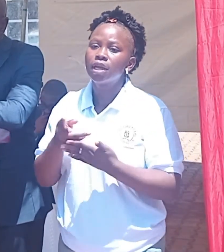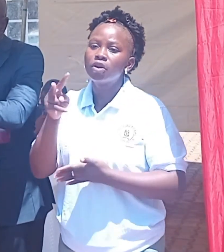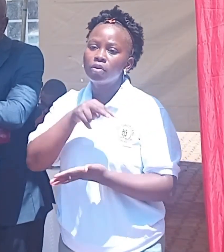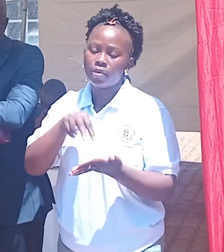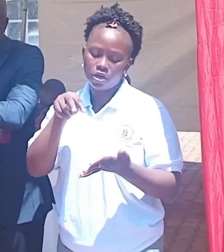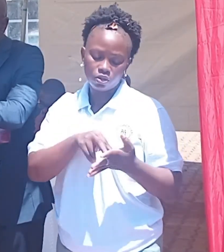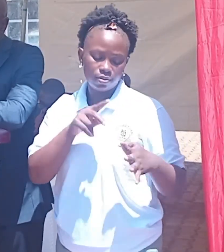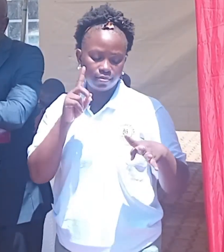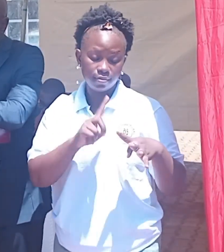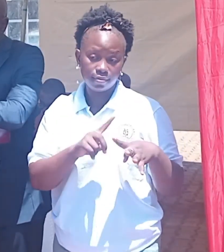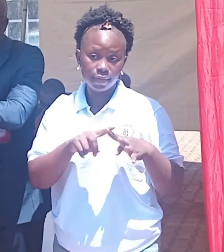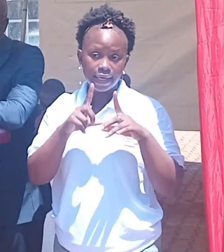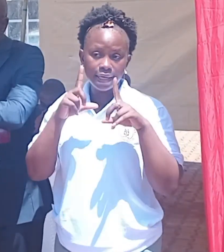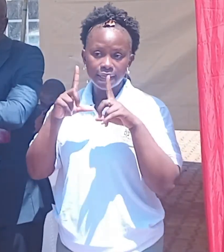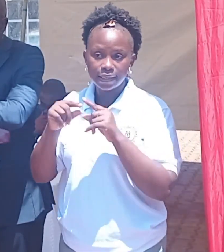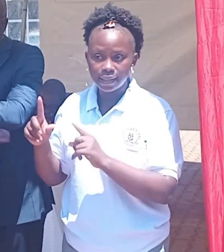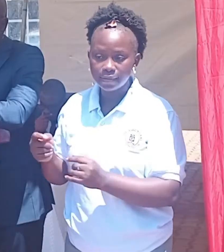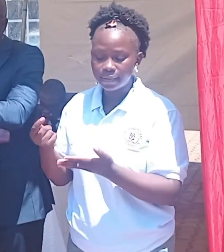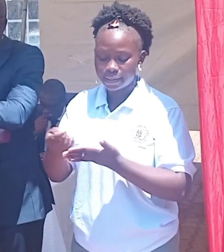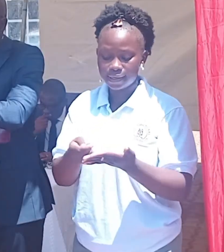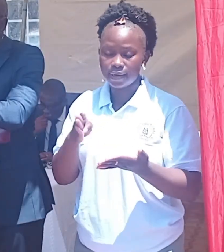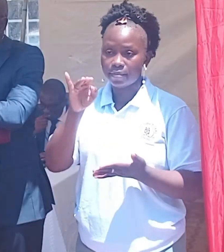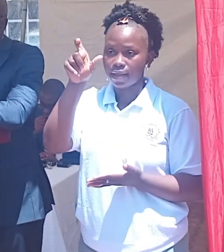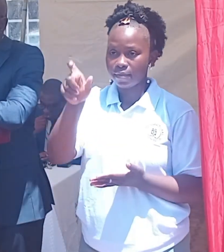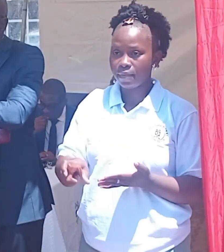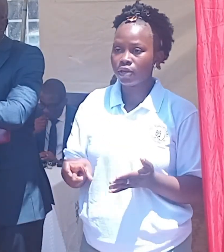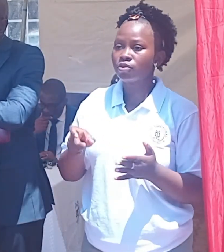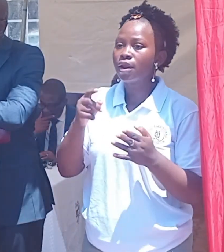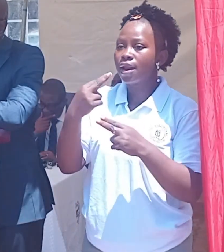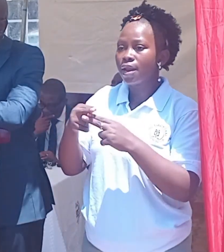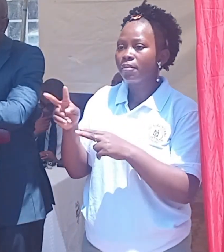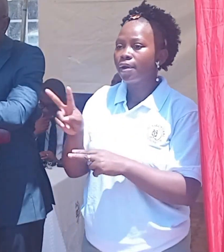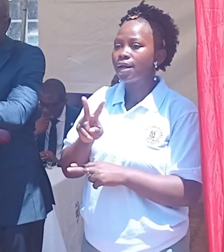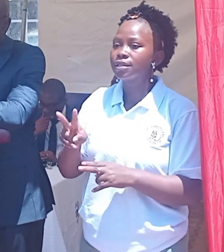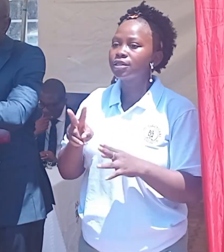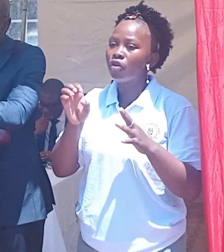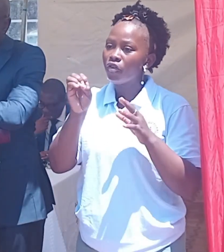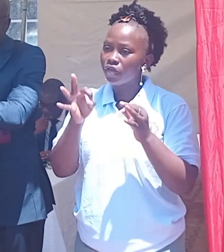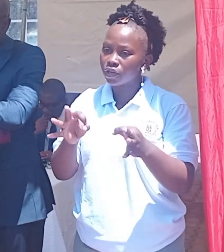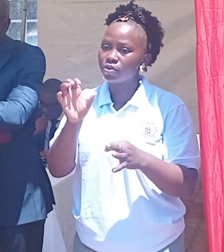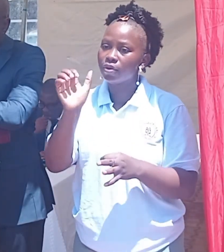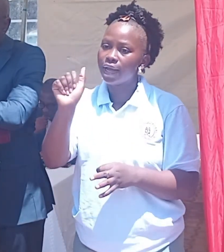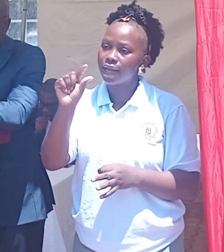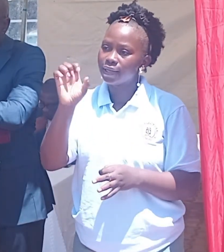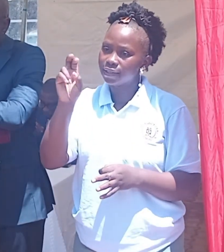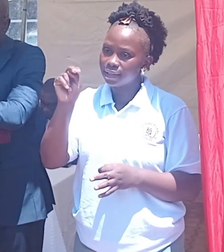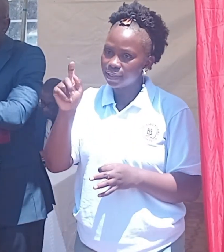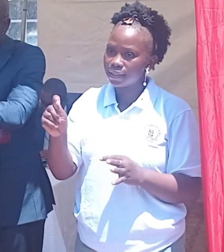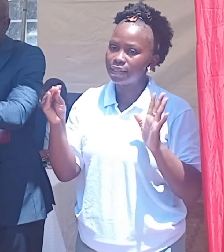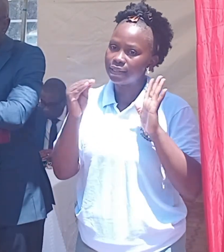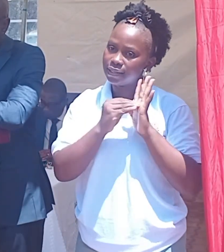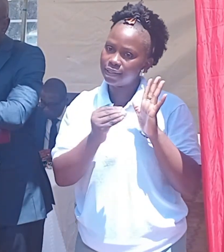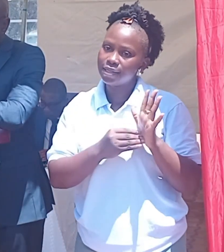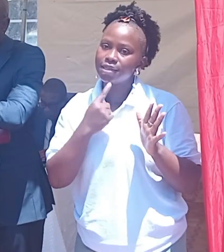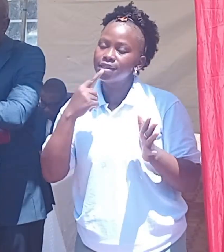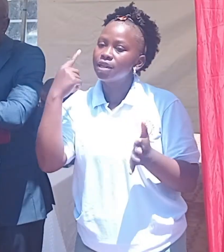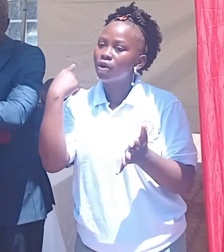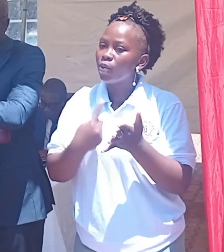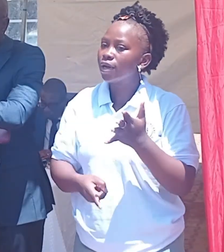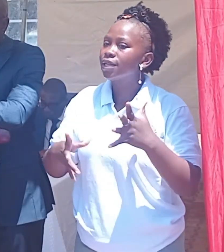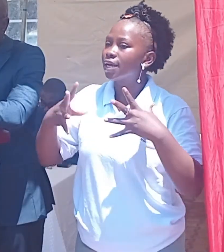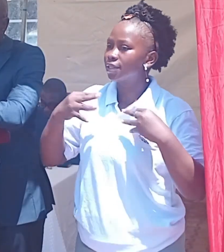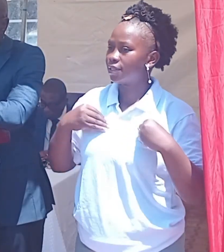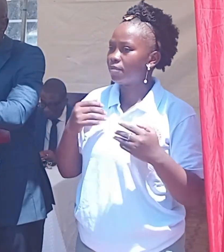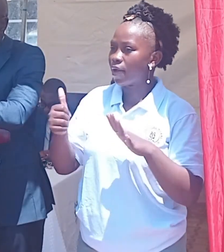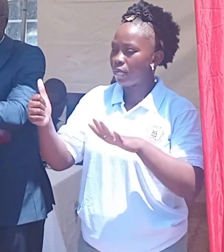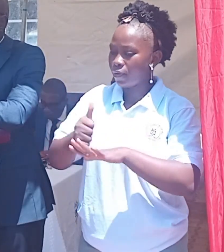4, a statement signed by the person named as the official agent stating that he or she has accepted the